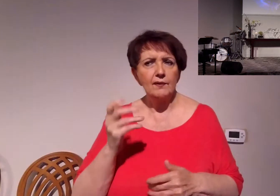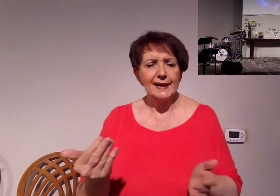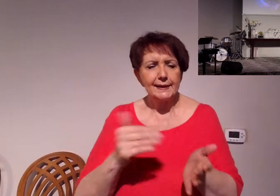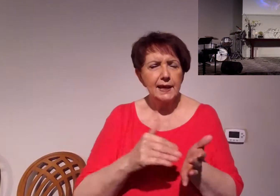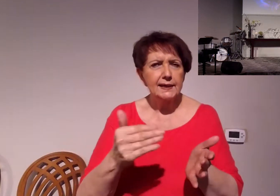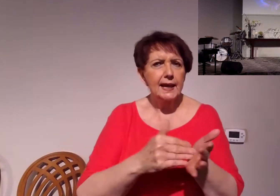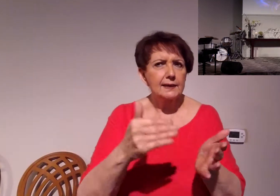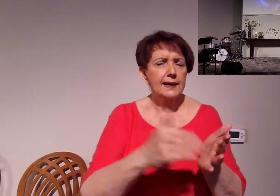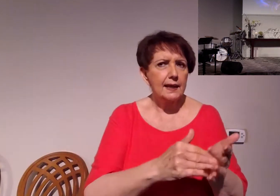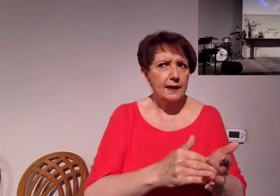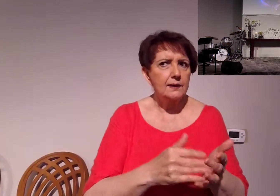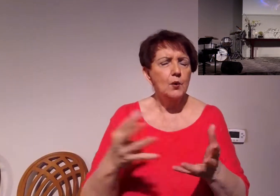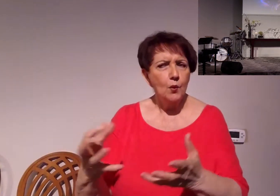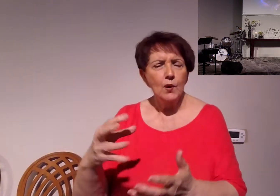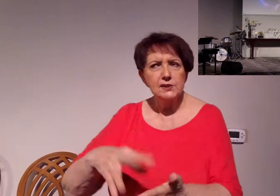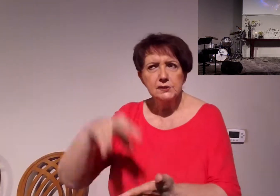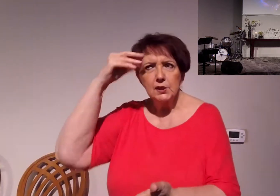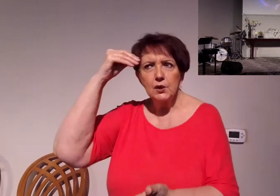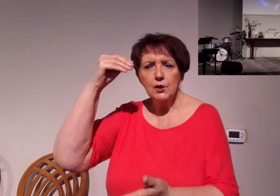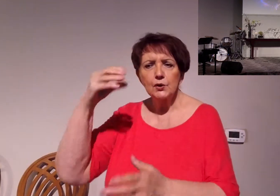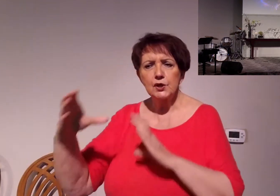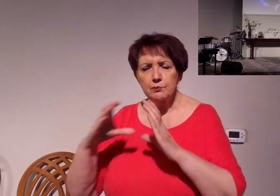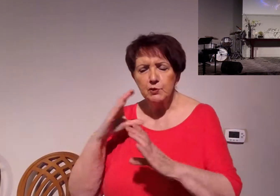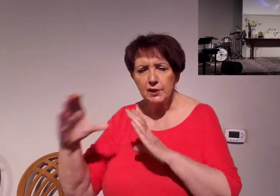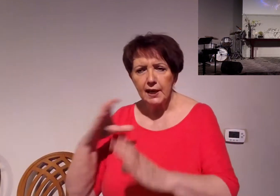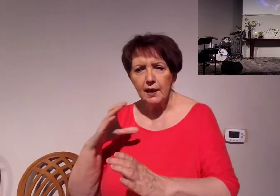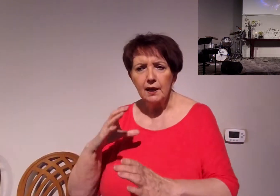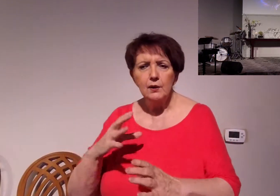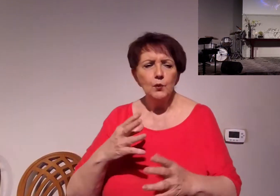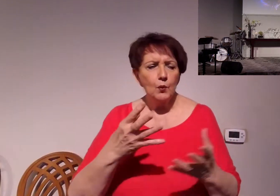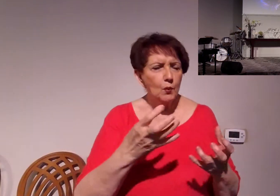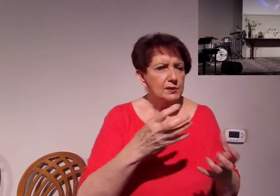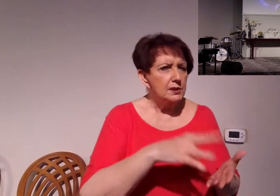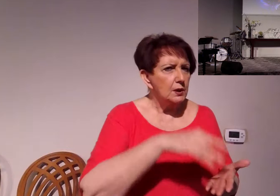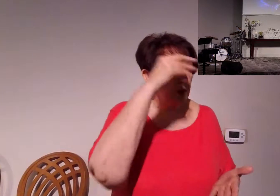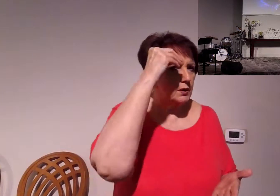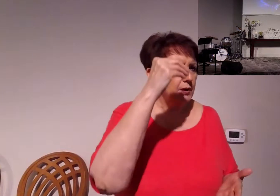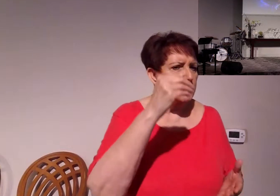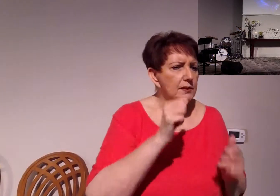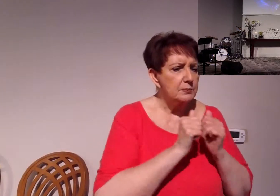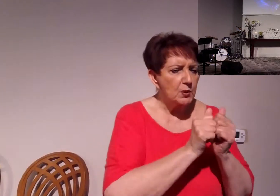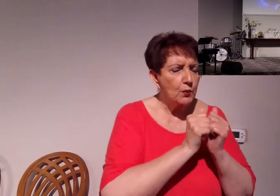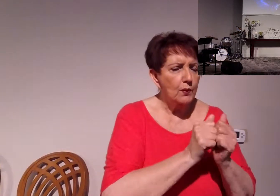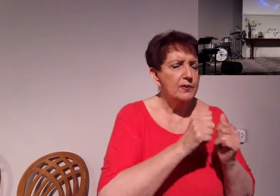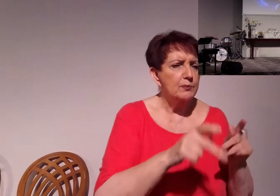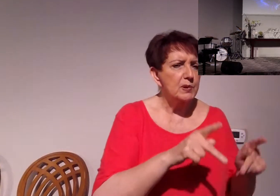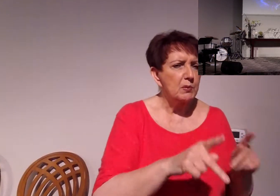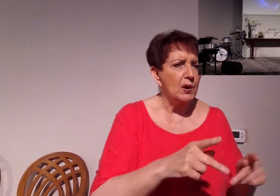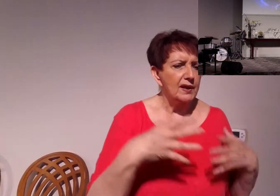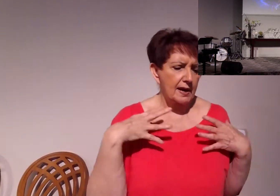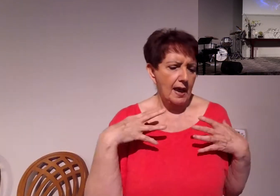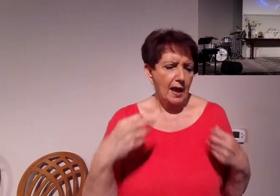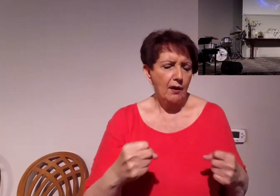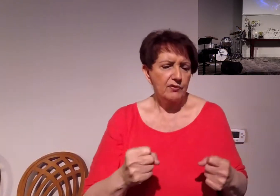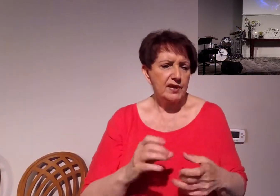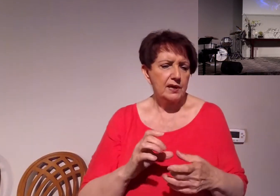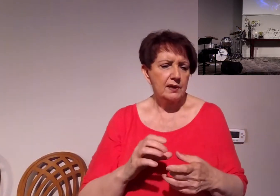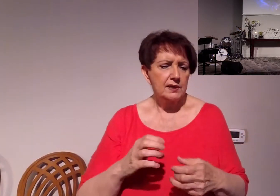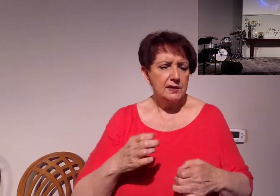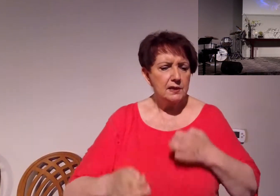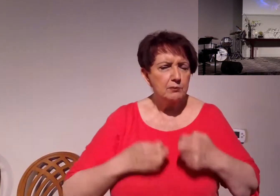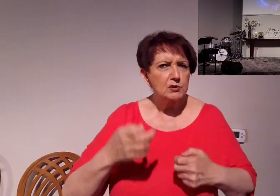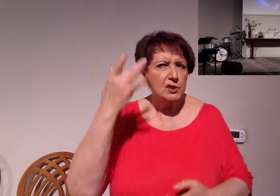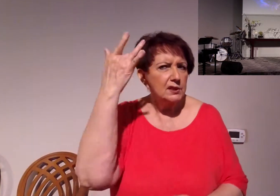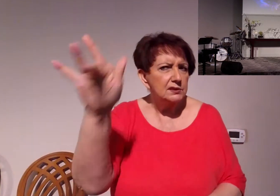again, while we want to learn how to communicate and we want to learn how to be with people in a healthy, emotionally